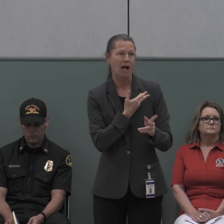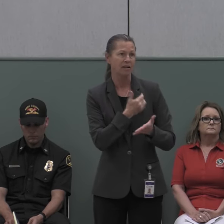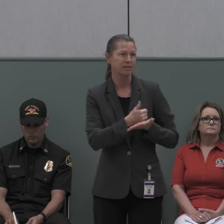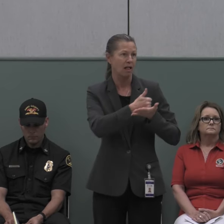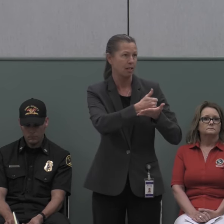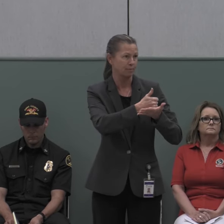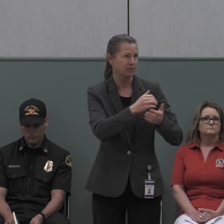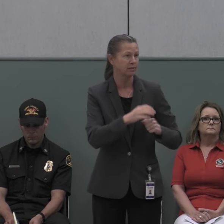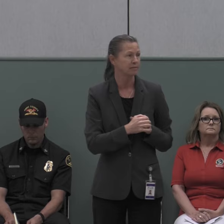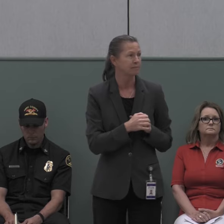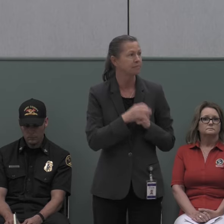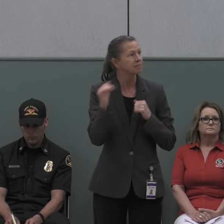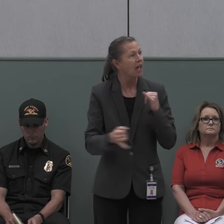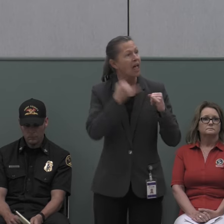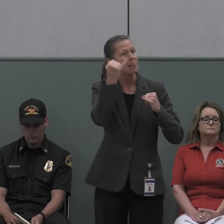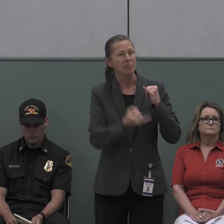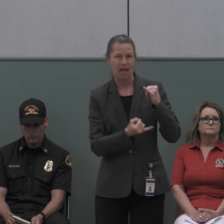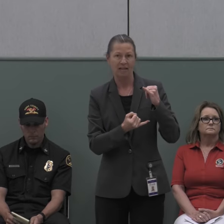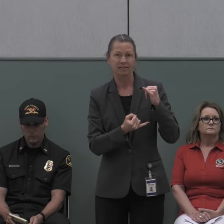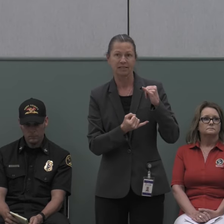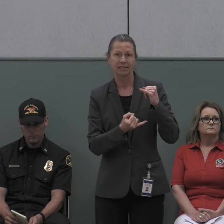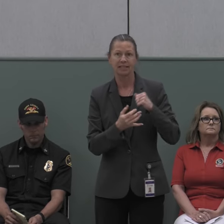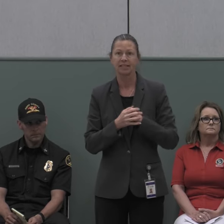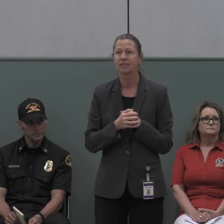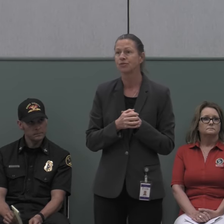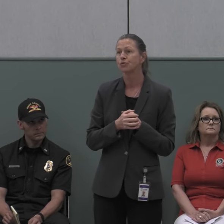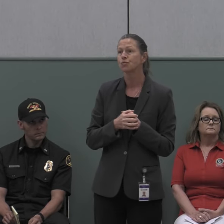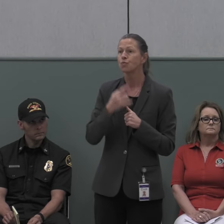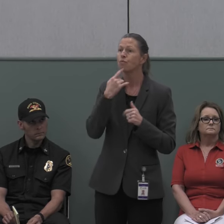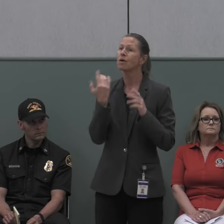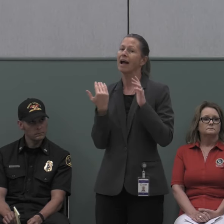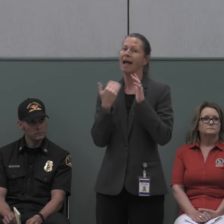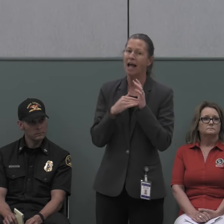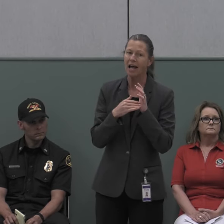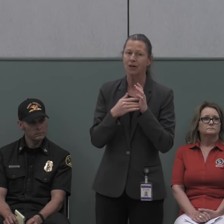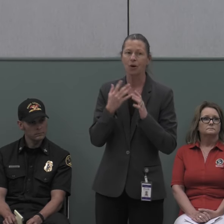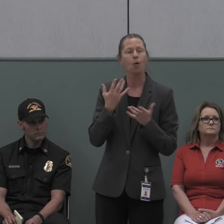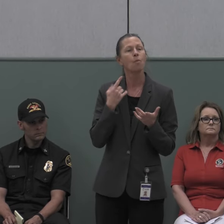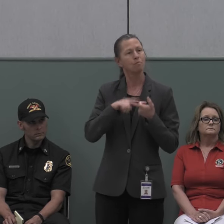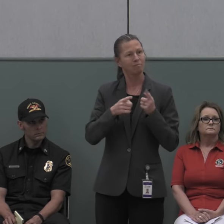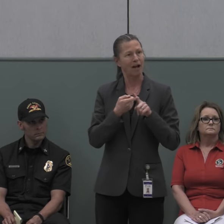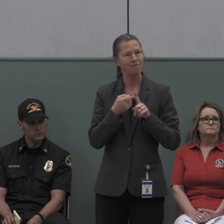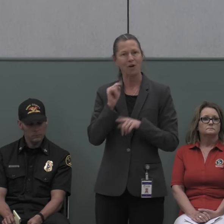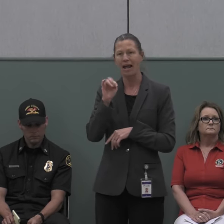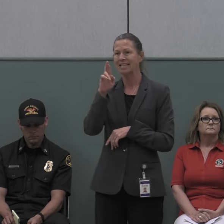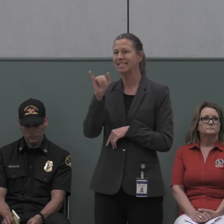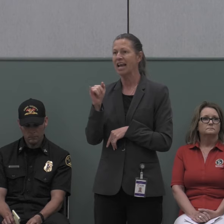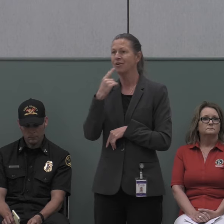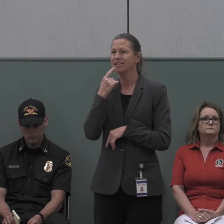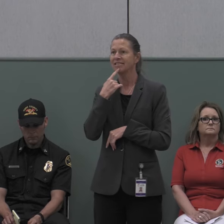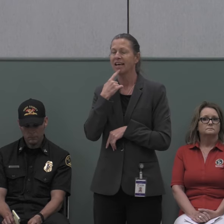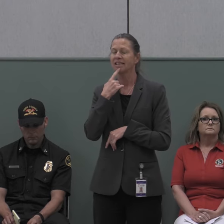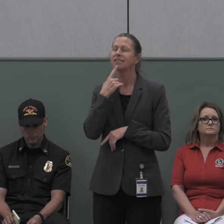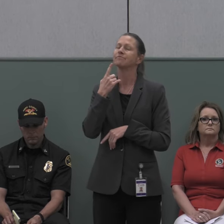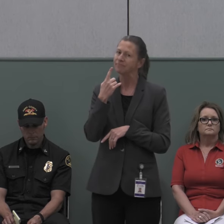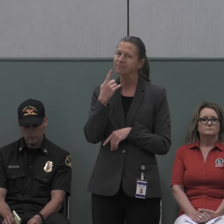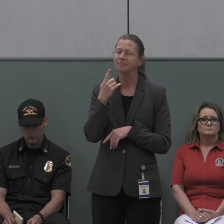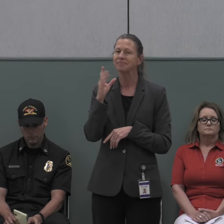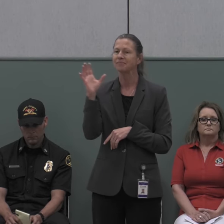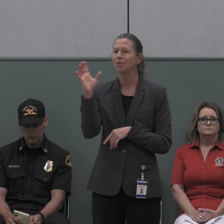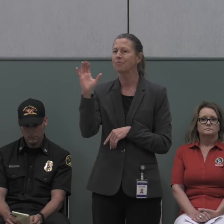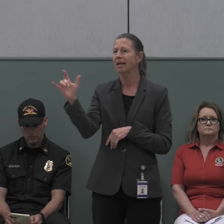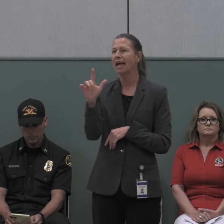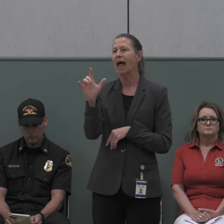lastly, again, to echo what some have said, my friend Terry from Cal OES, prepare. Please let this be